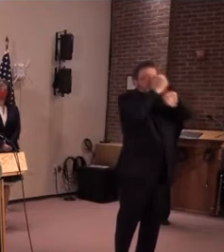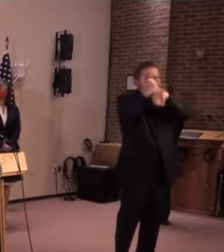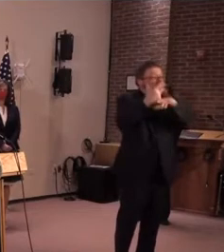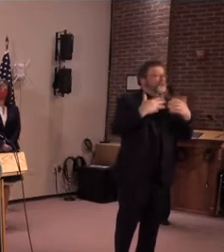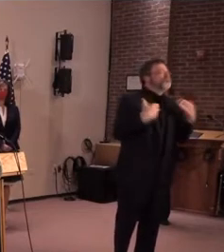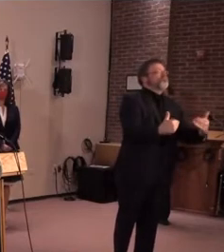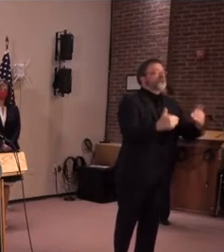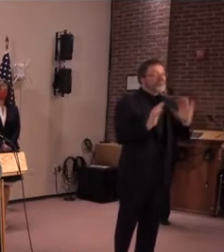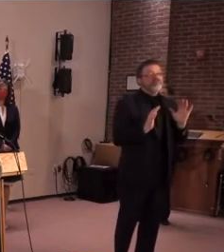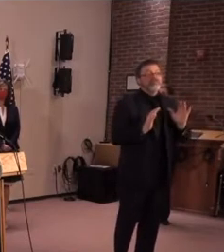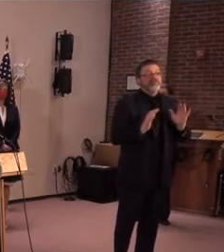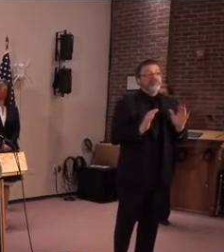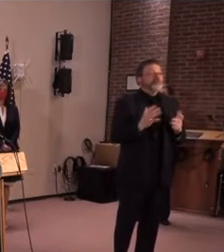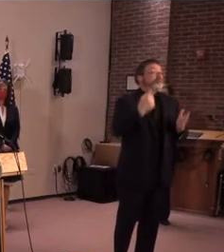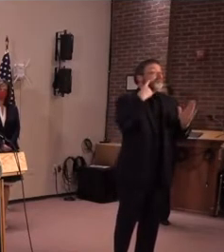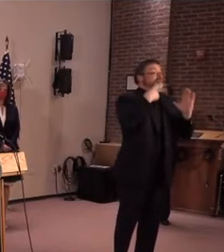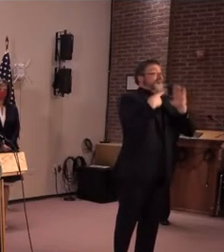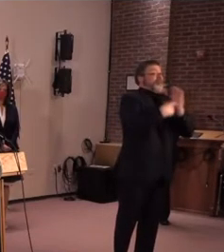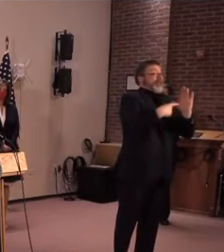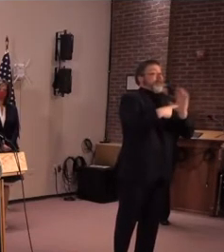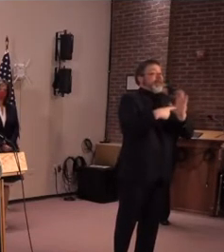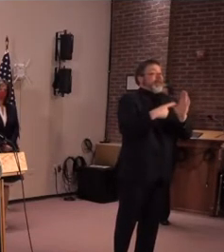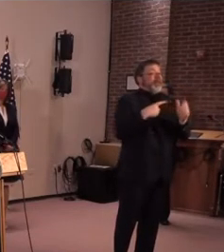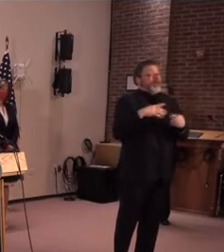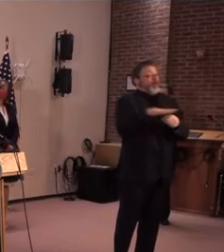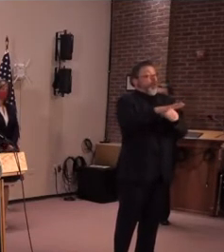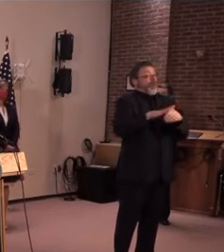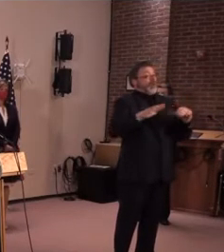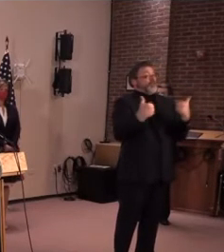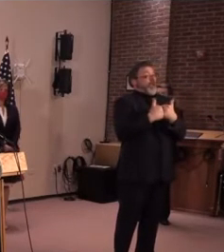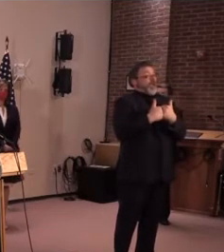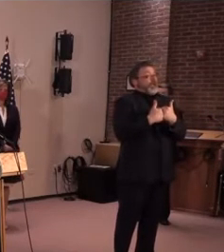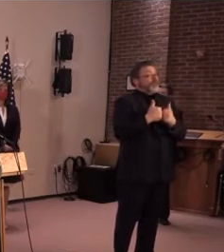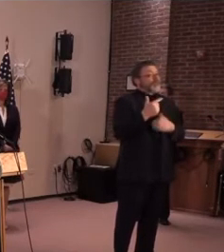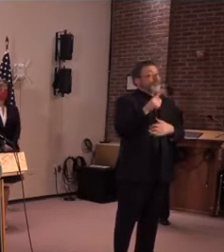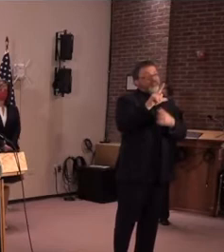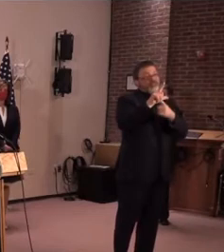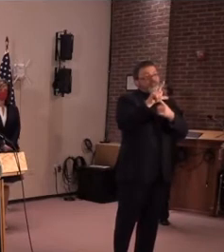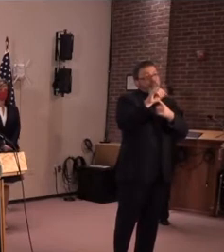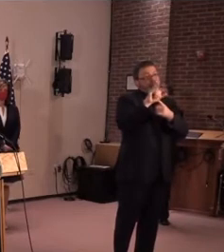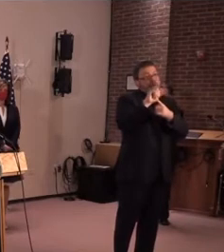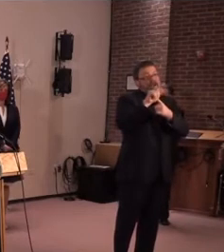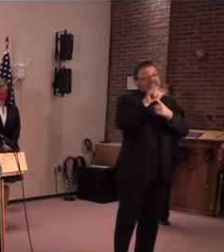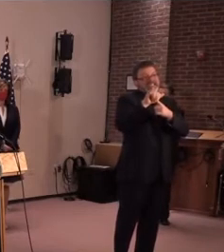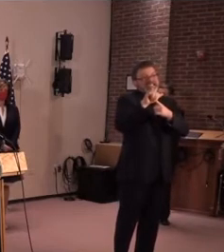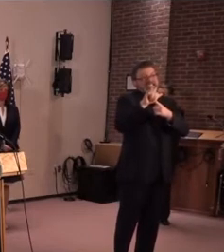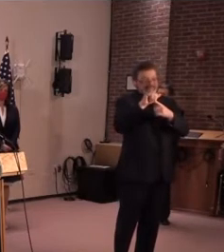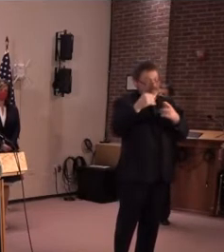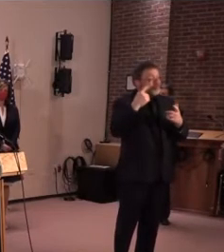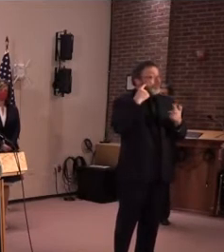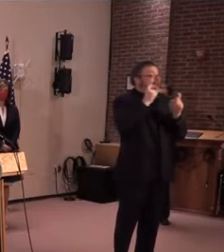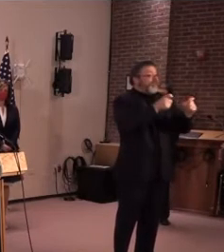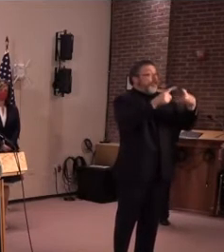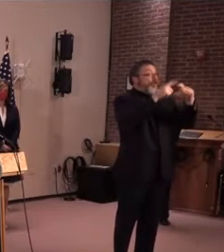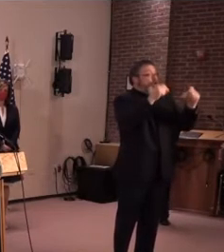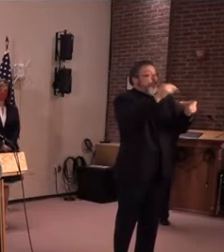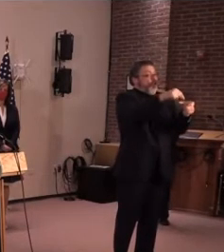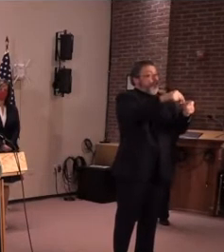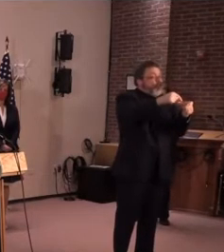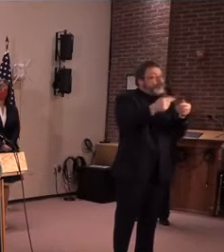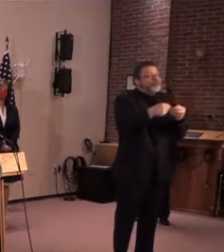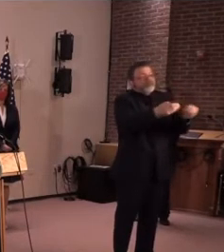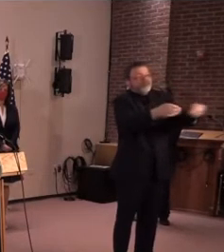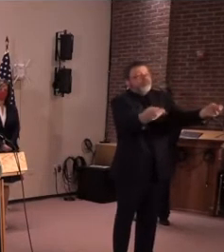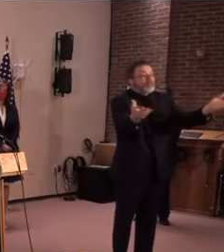challenges or loyalty, affinity, or gift card programs, or incentive payments to local businesses to